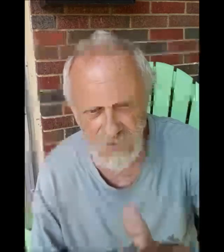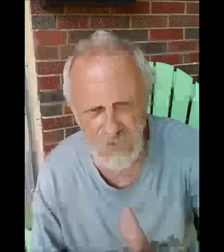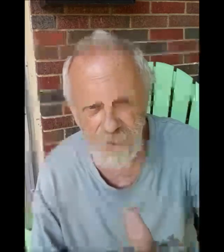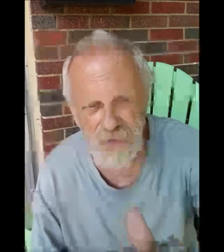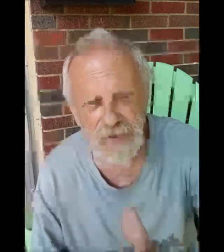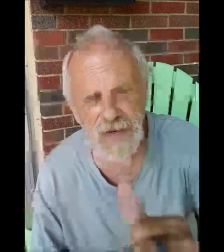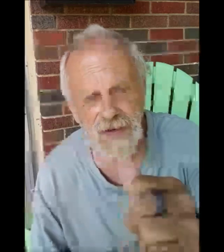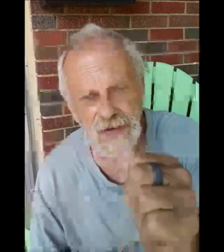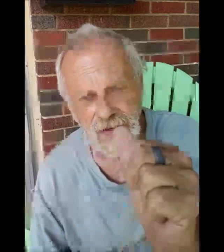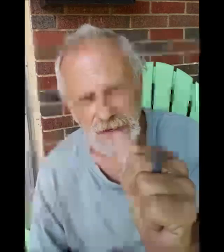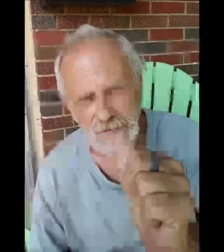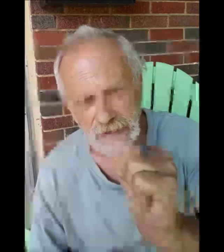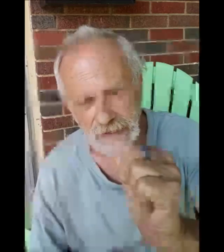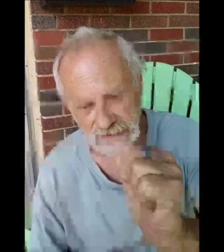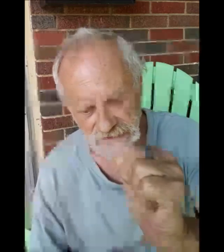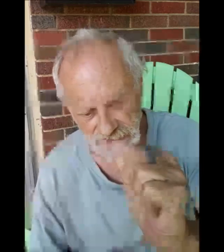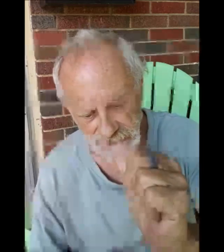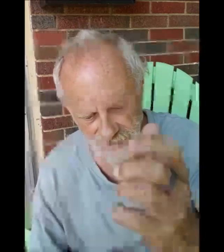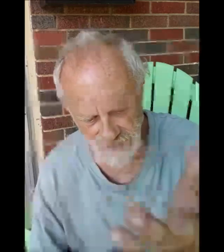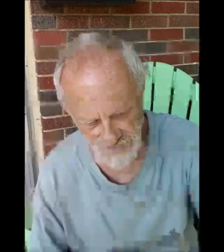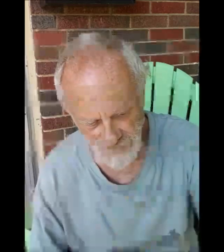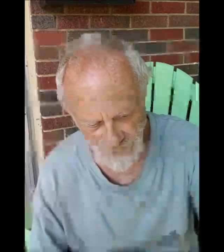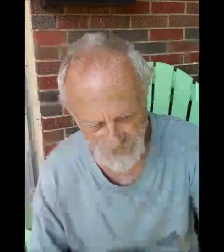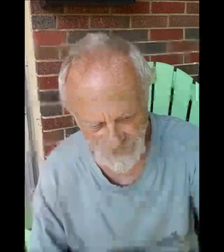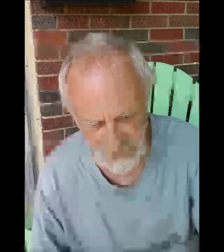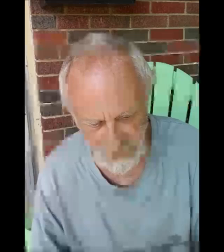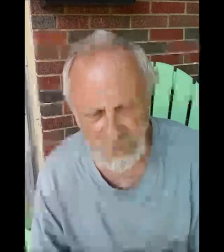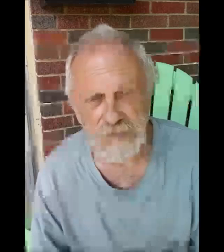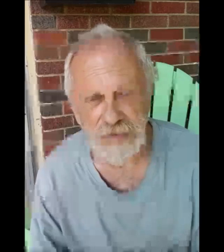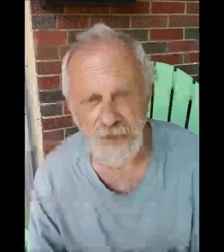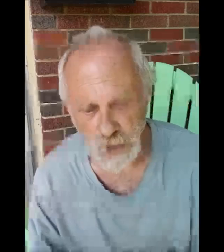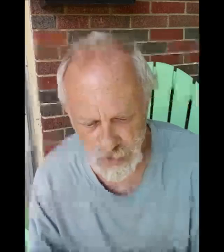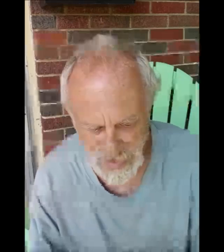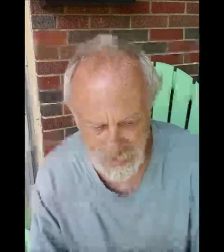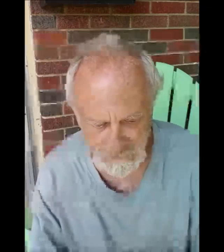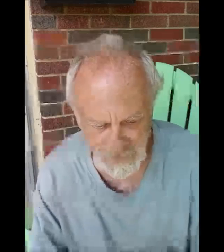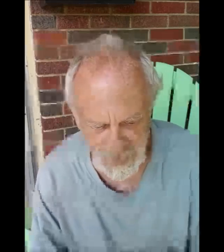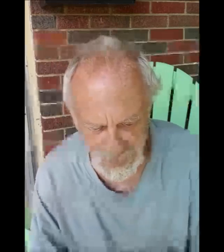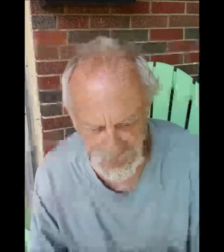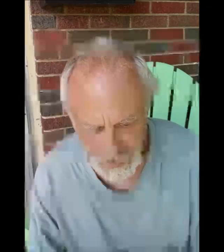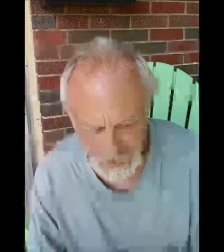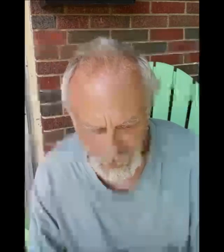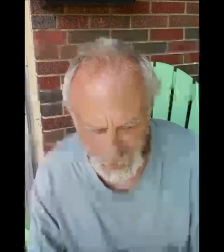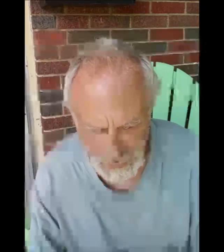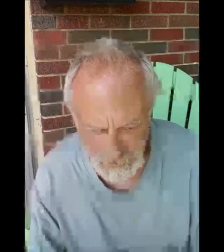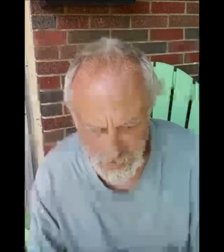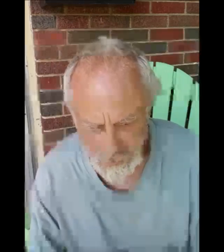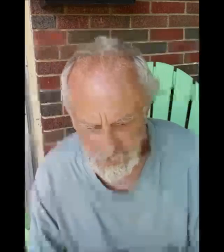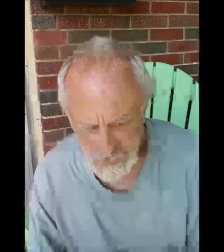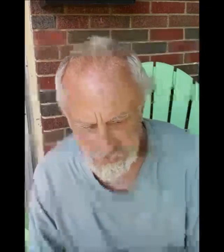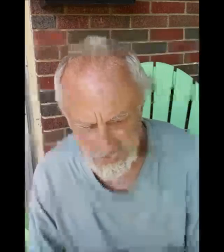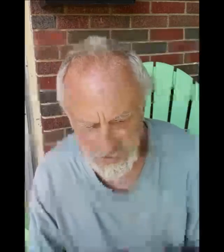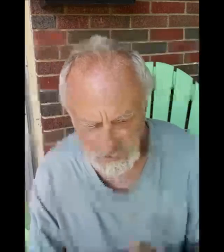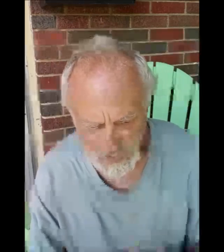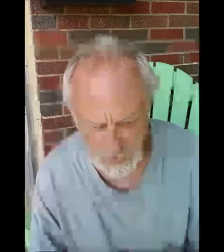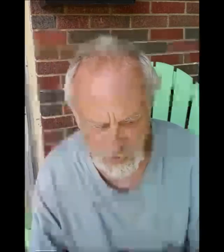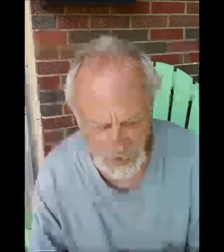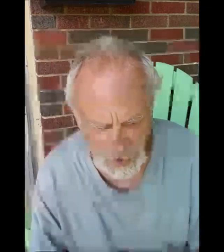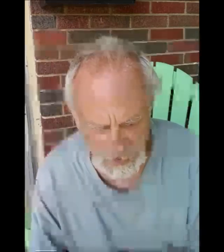thumb, it means what? It means me or I. Of course, a man is supposed to stand up straight. So